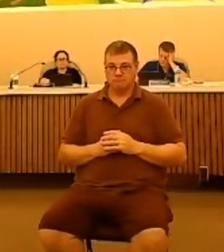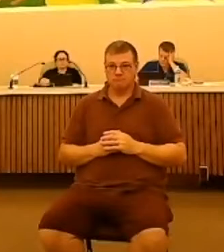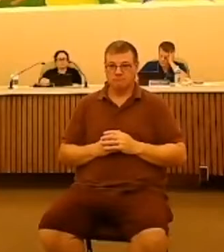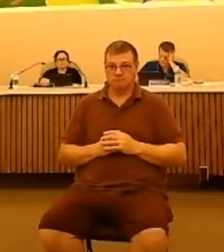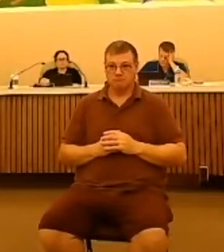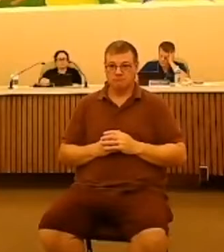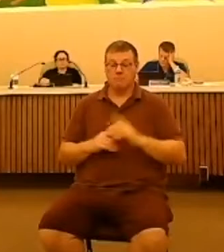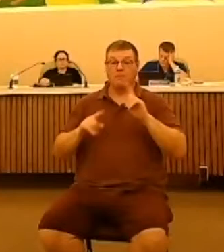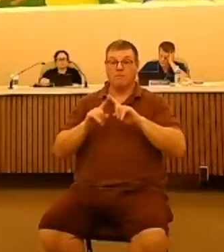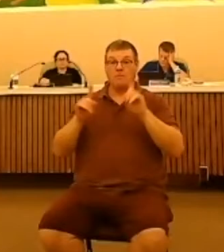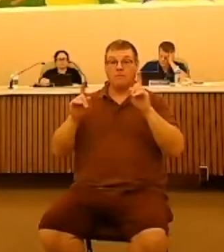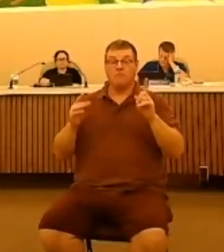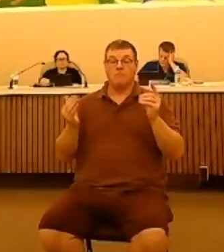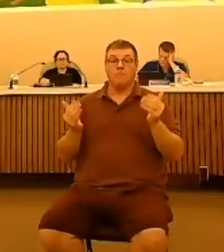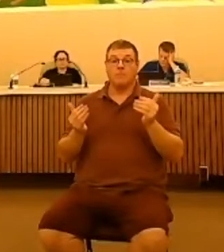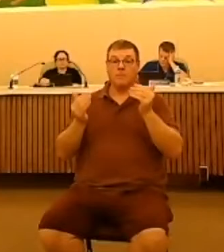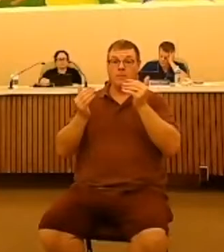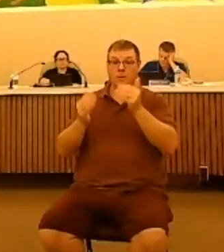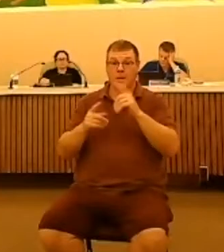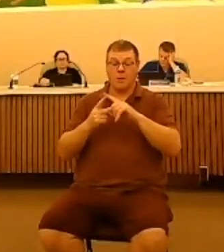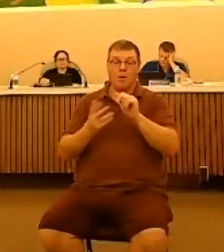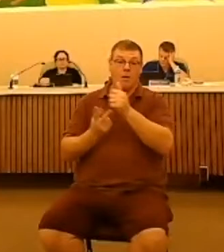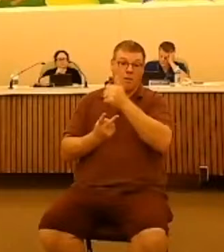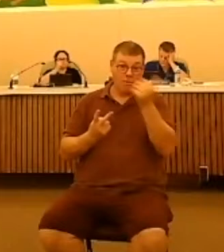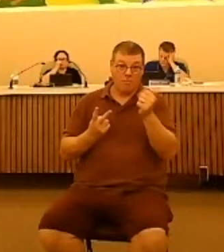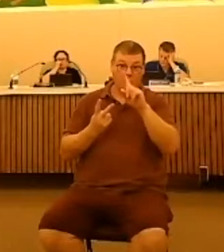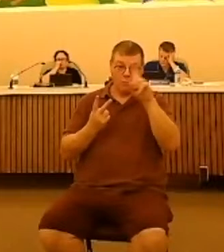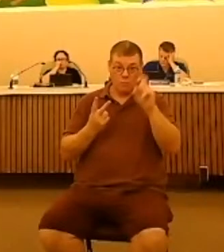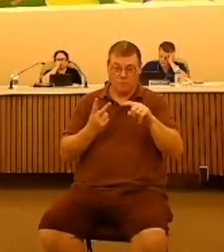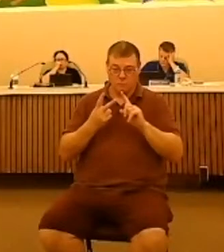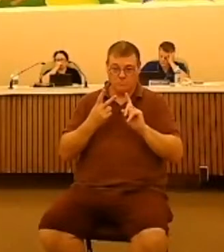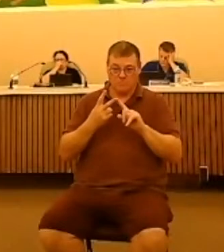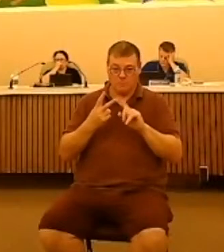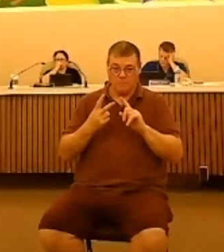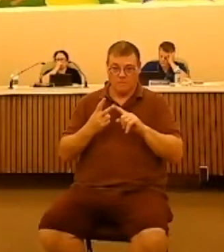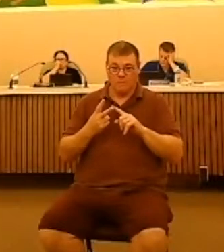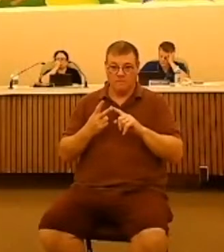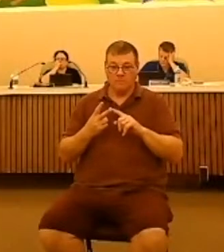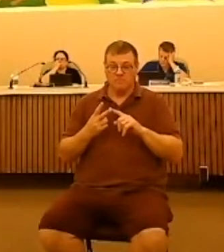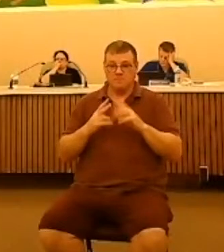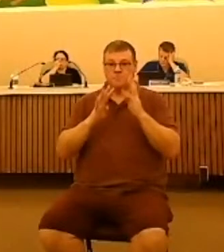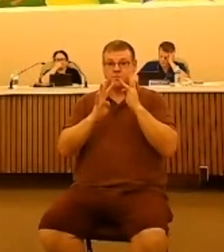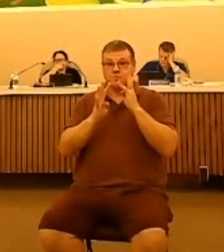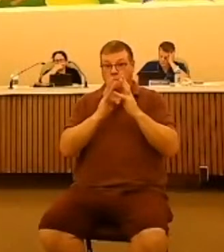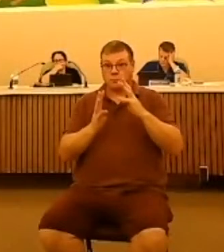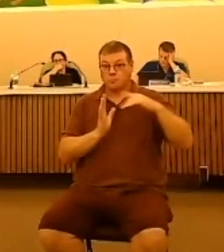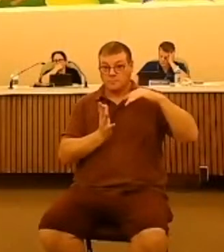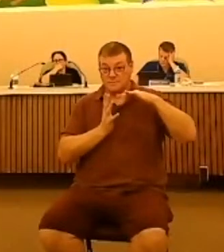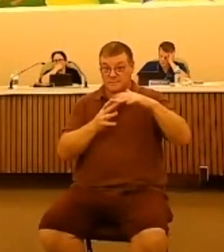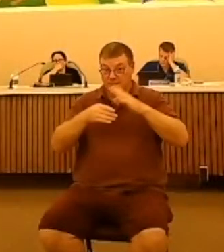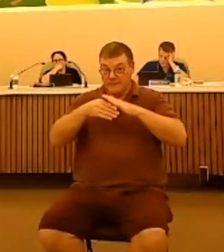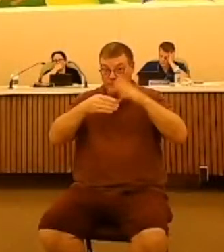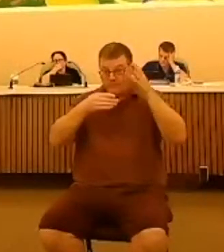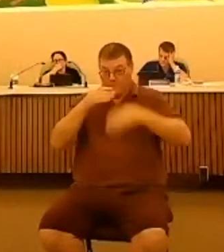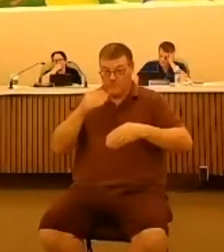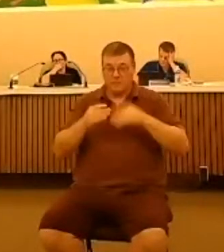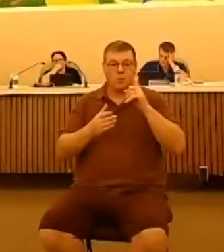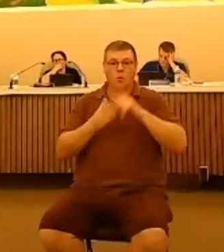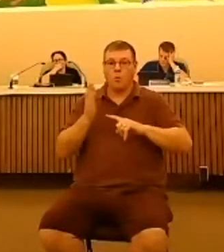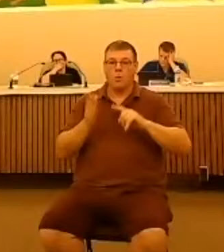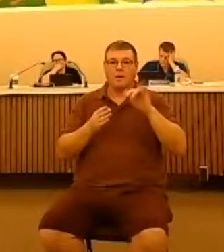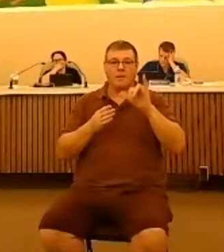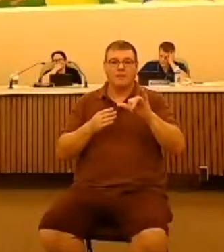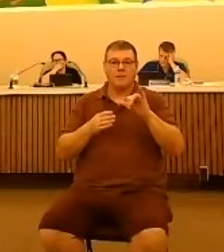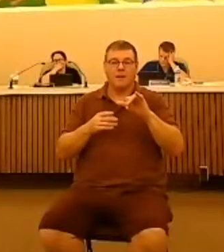But going back to their other question, it was, has the traffic study been completed? What does the traffic